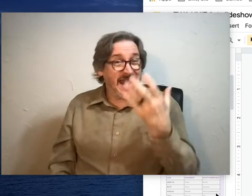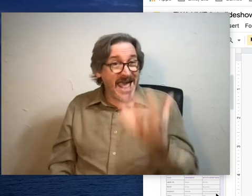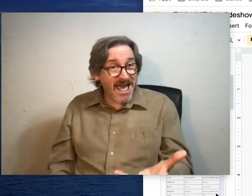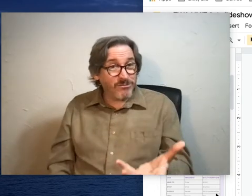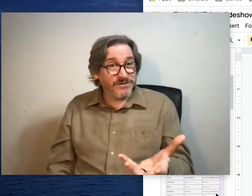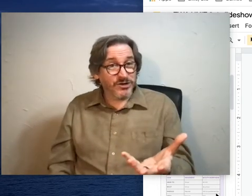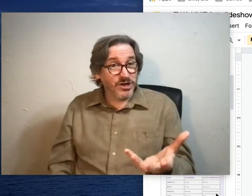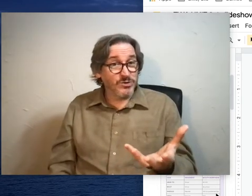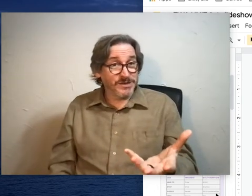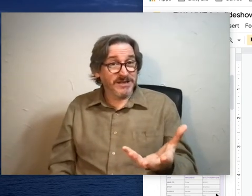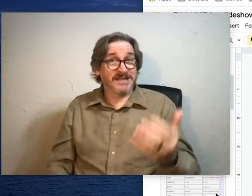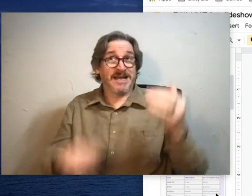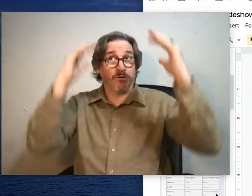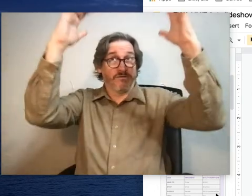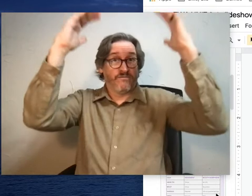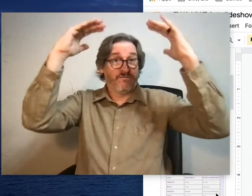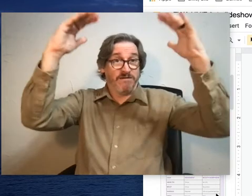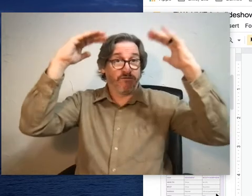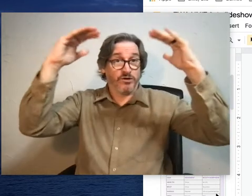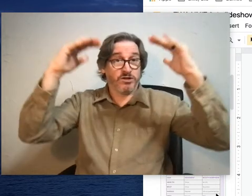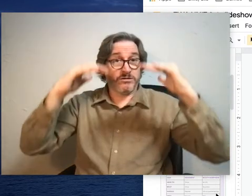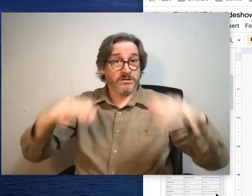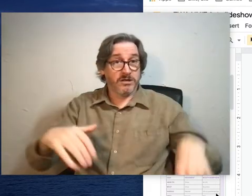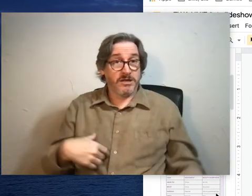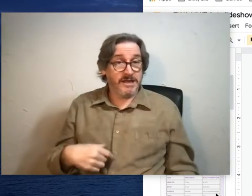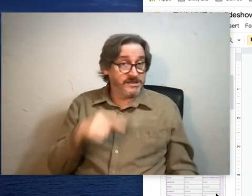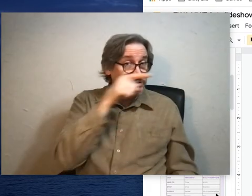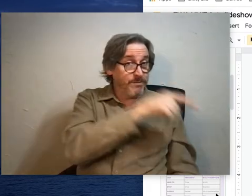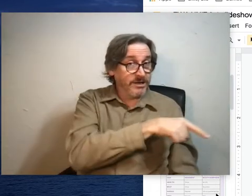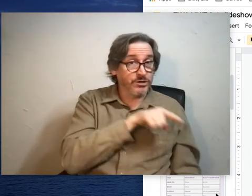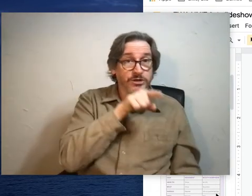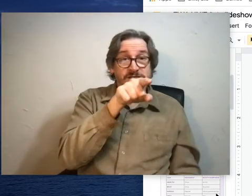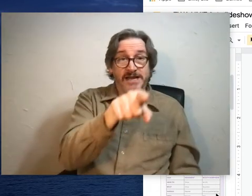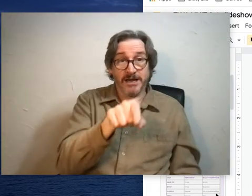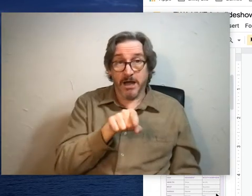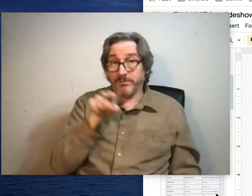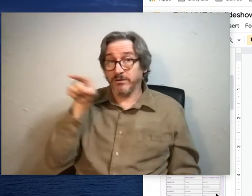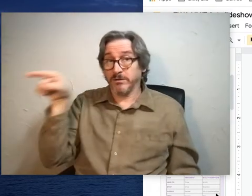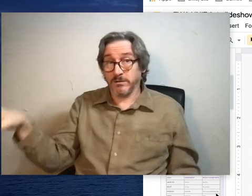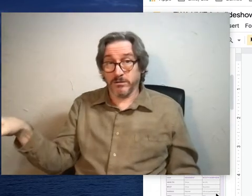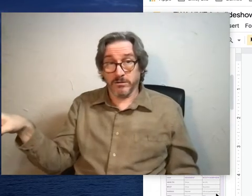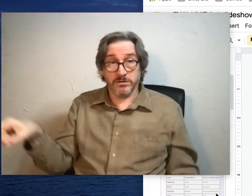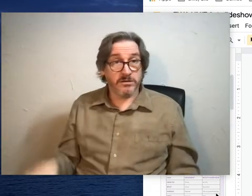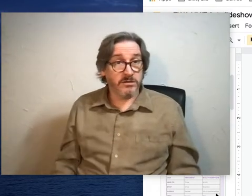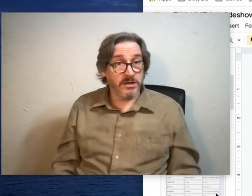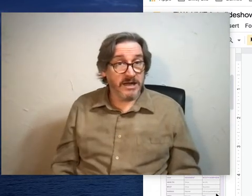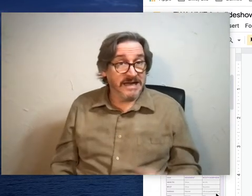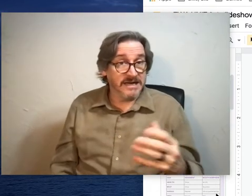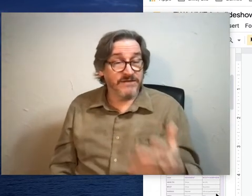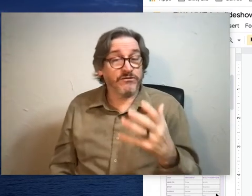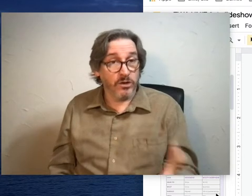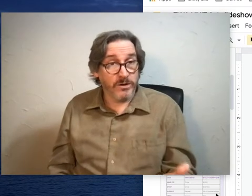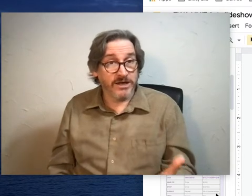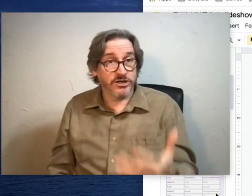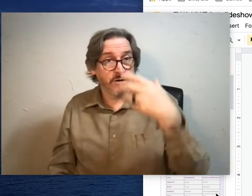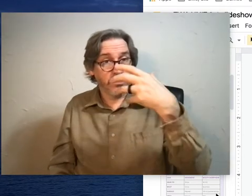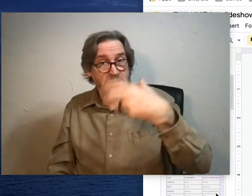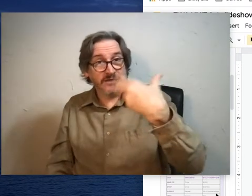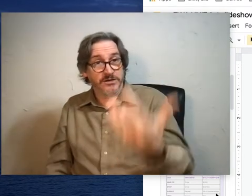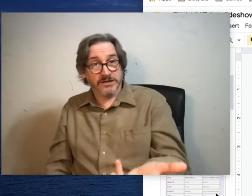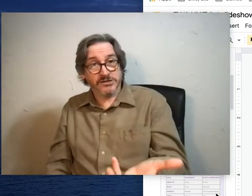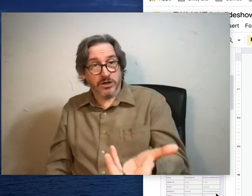And it helps if you're going to do something like that, where that vertical is to make sure you're setting up in a different